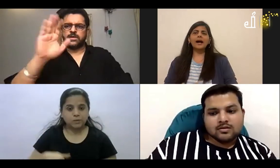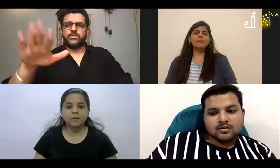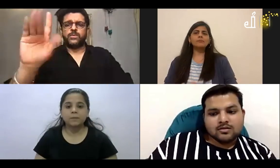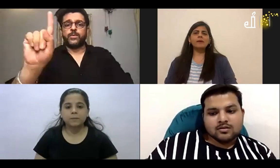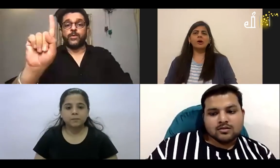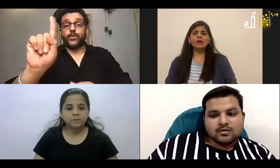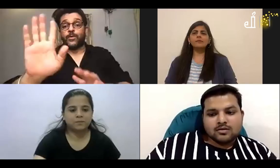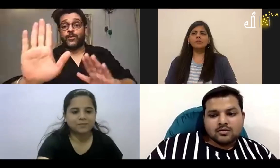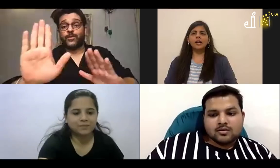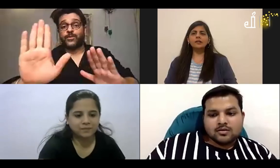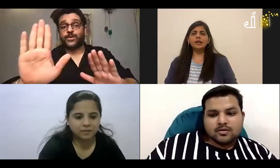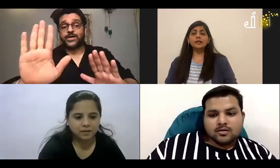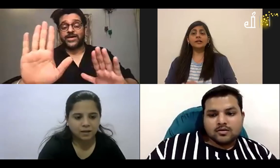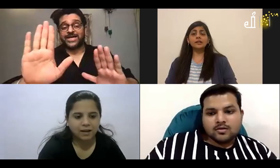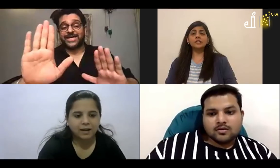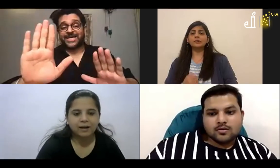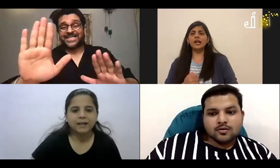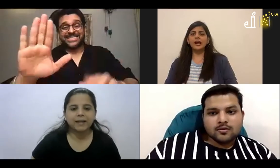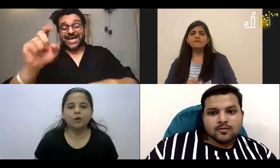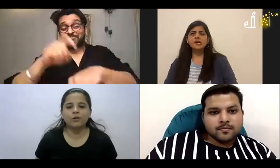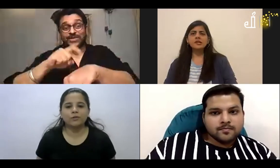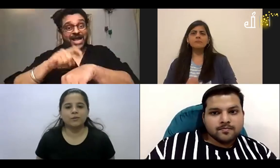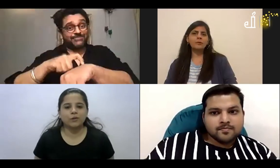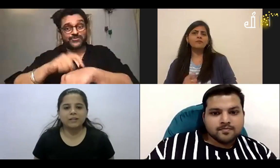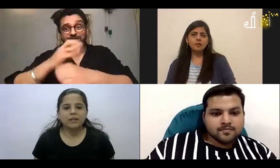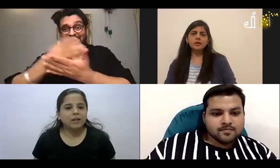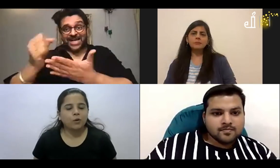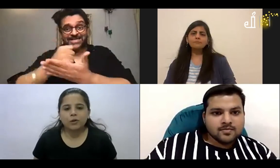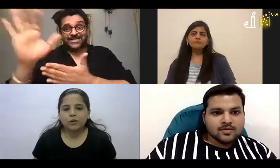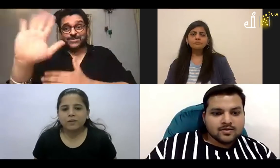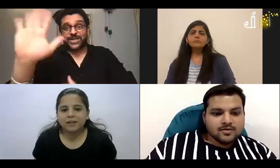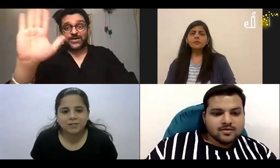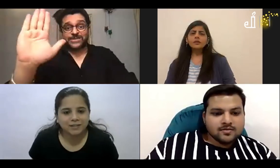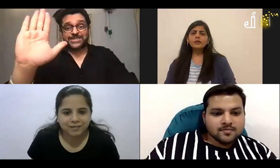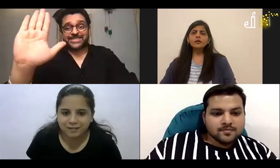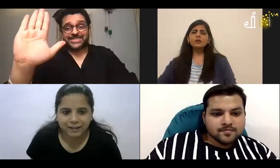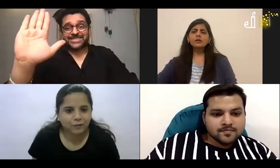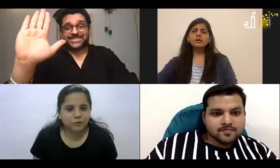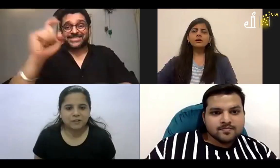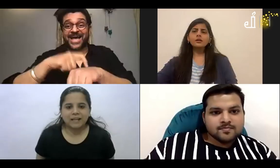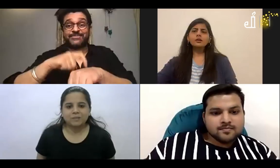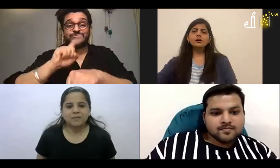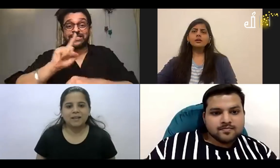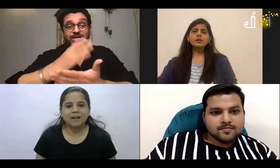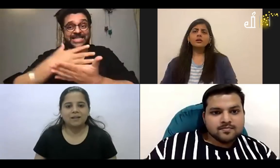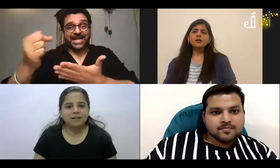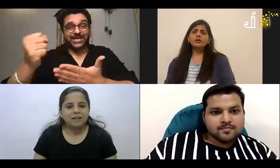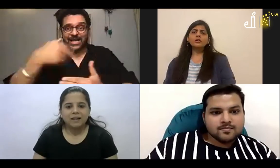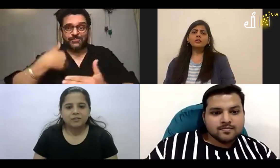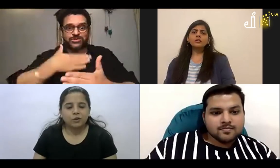think back about my cochlear implant, yes, it was a life-changing moment for me. Hold on, we are just running out of time.